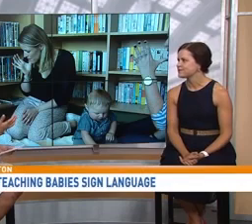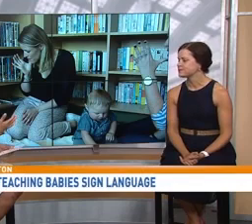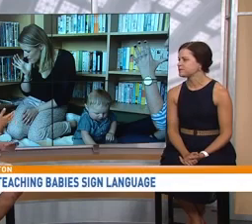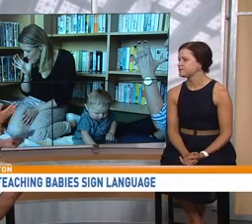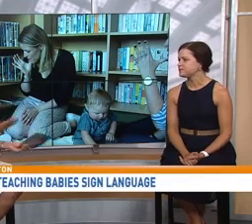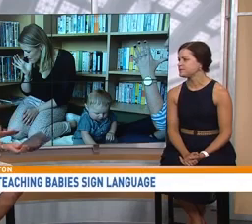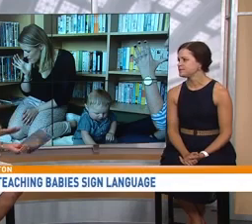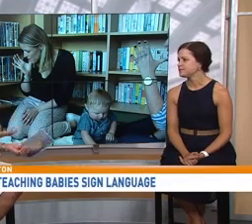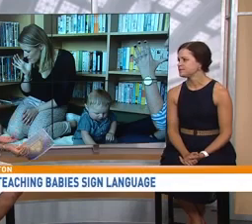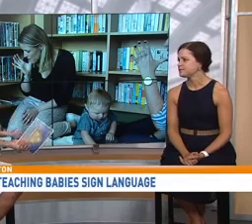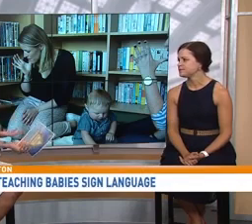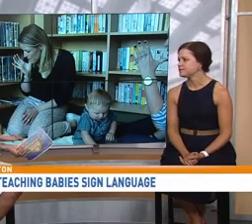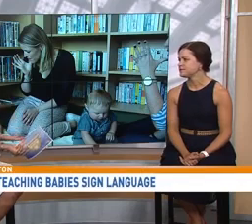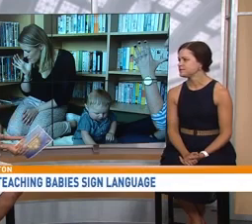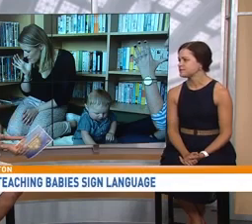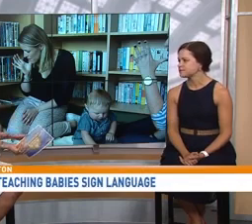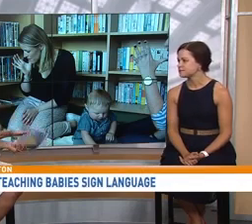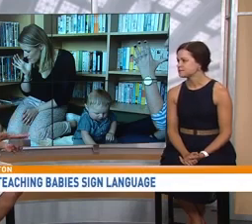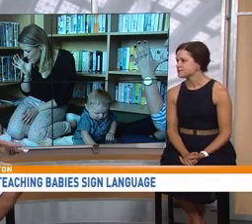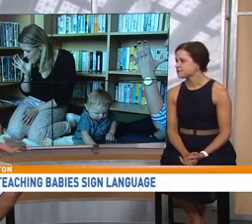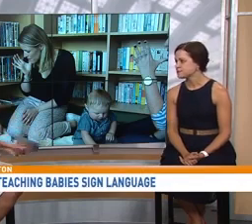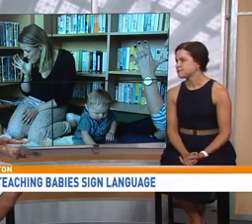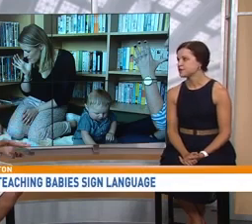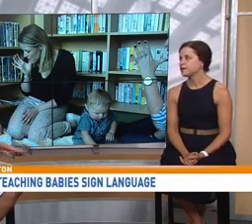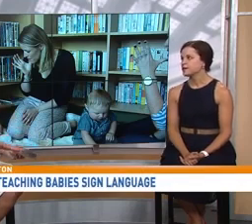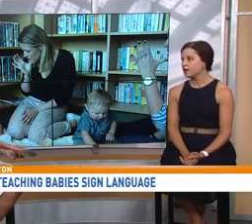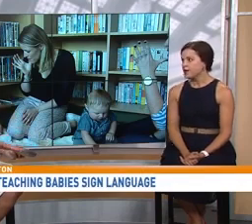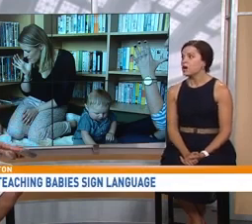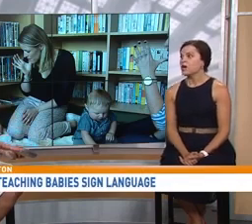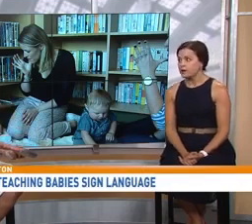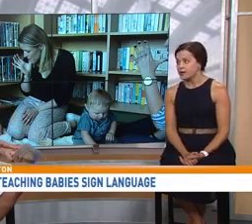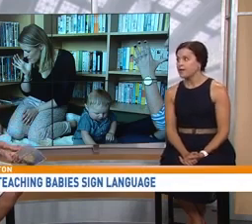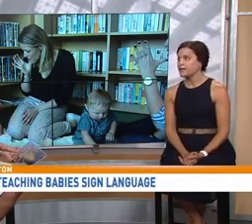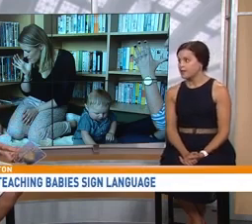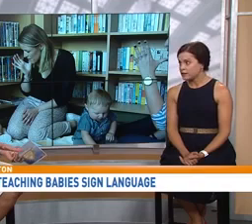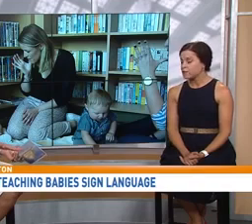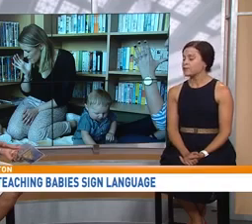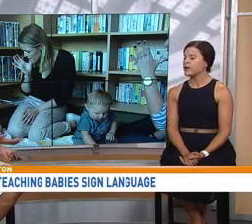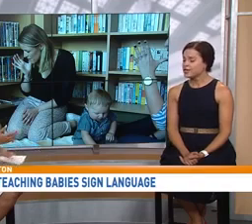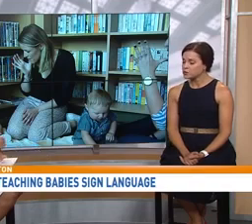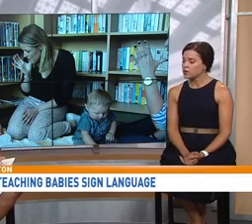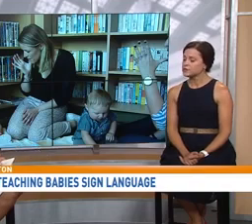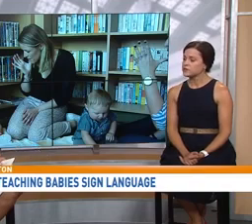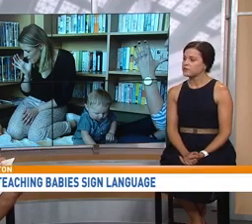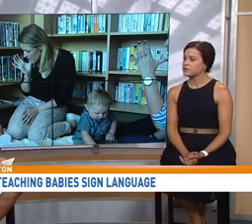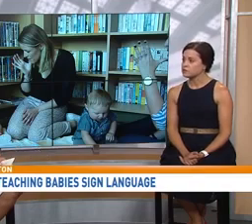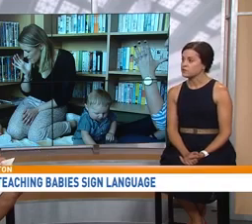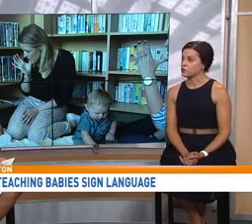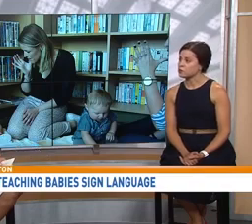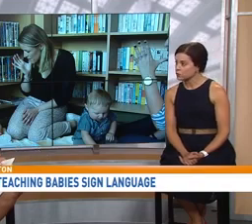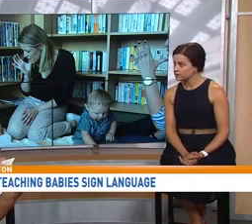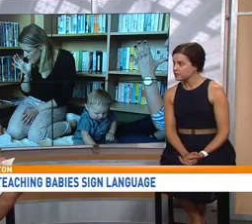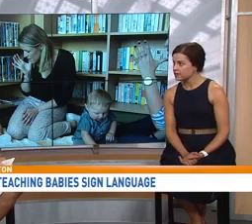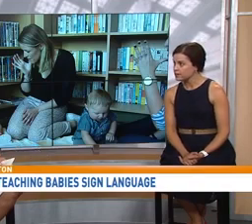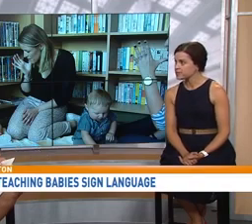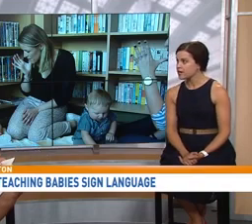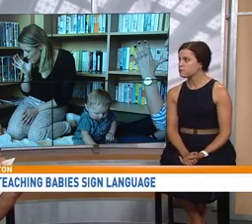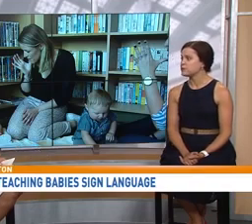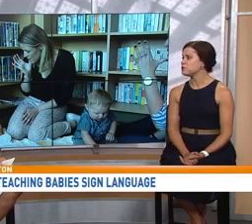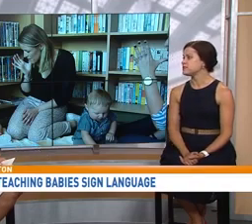because babies typically don't start speaking until about a year? Yep, about age 1 is when the first verbal word comes out, but you can see